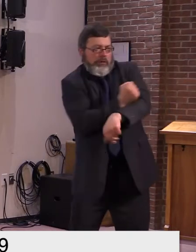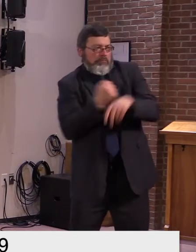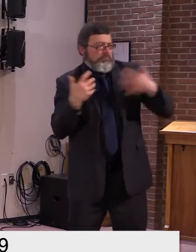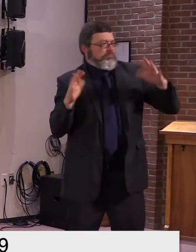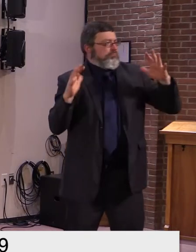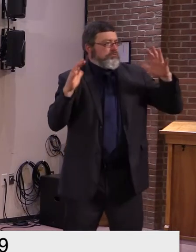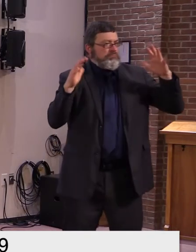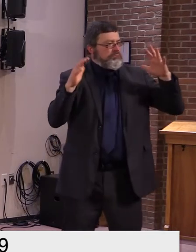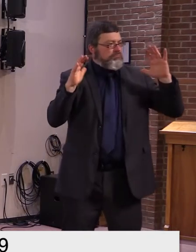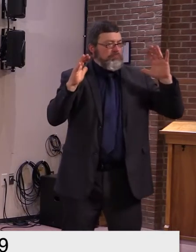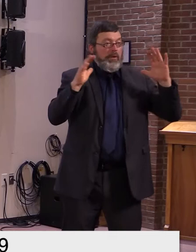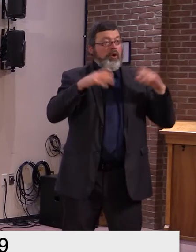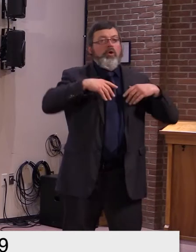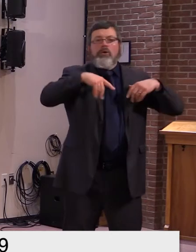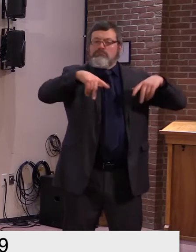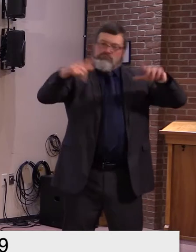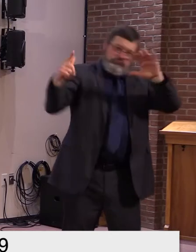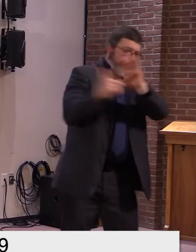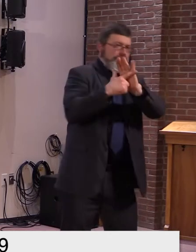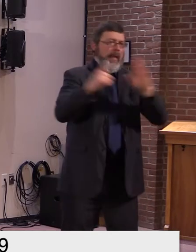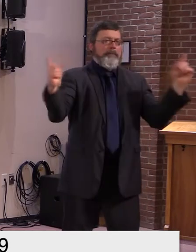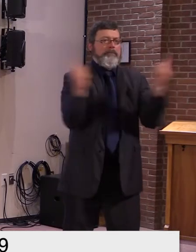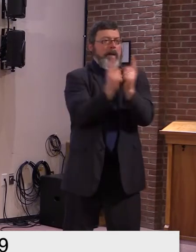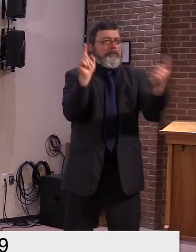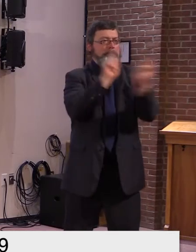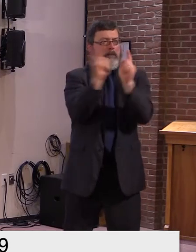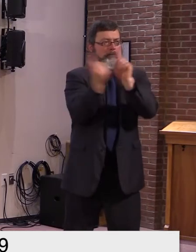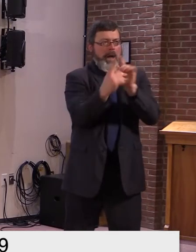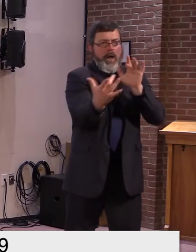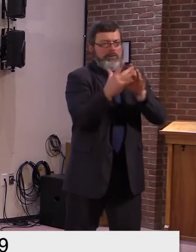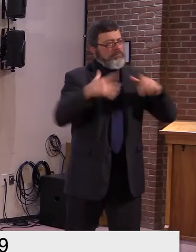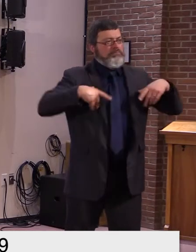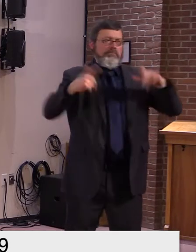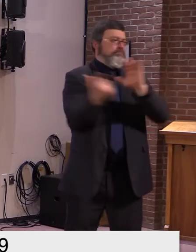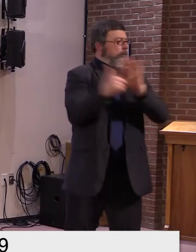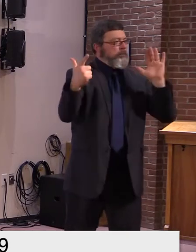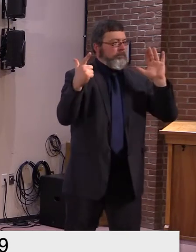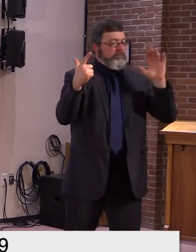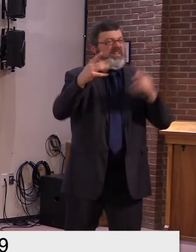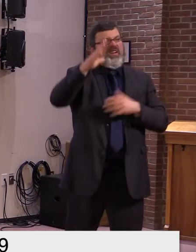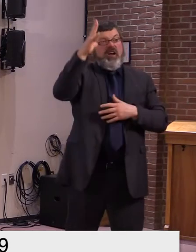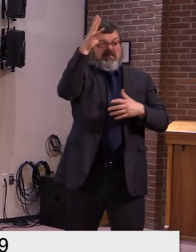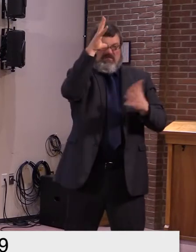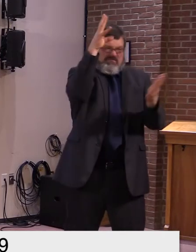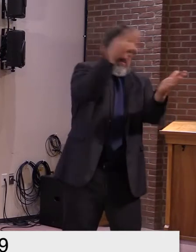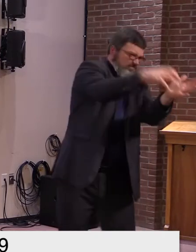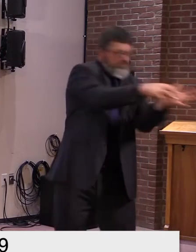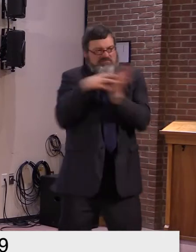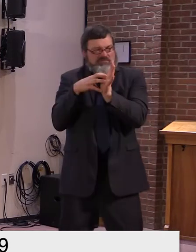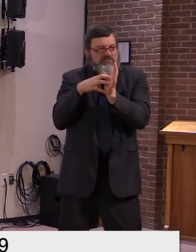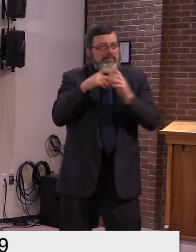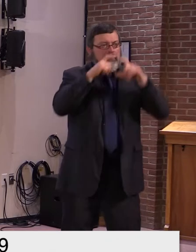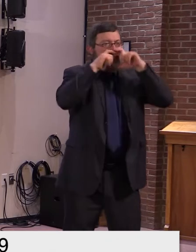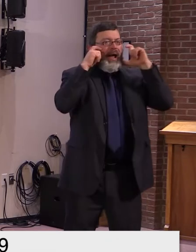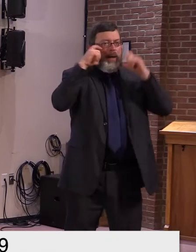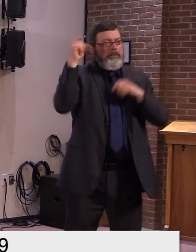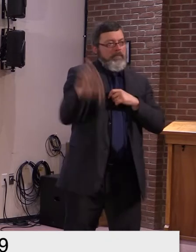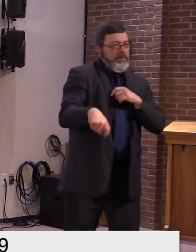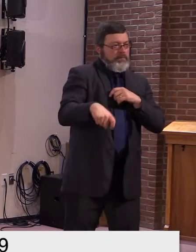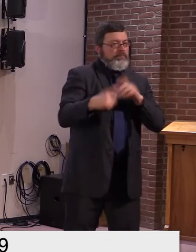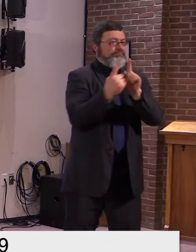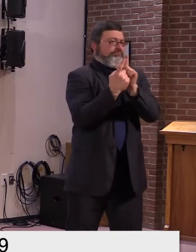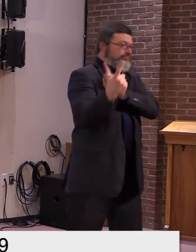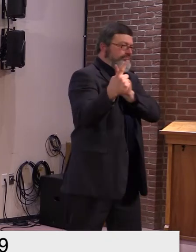physically distance, and wearing a mask at all times. And with schools on winter break, it's